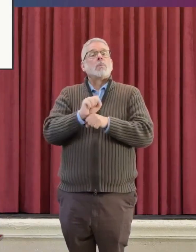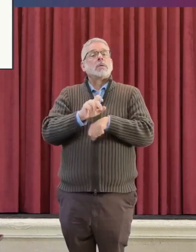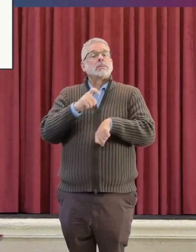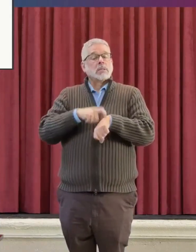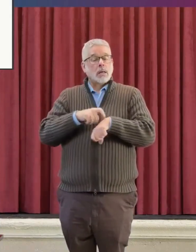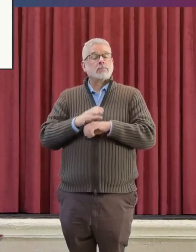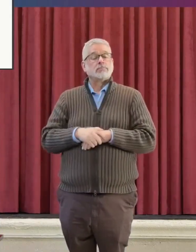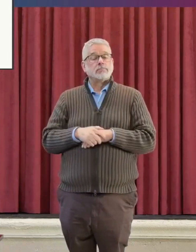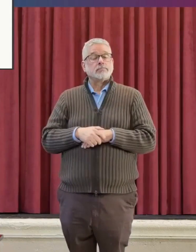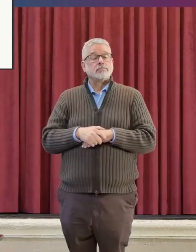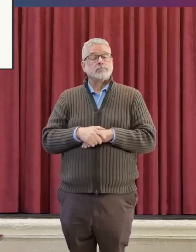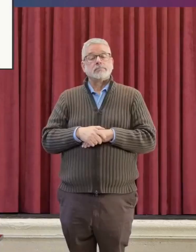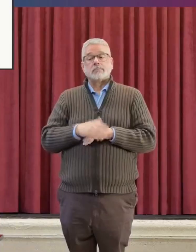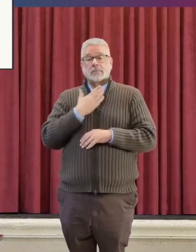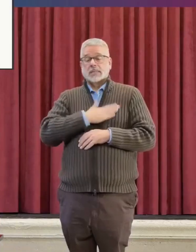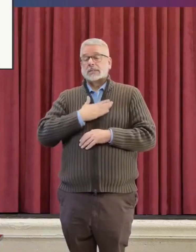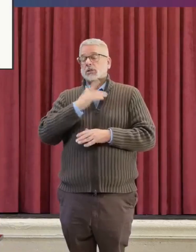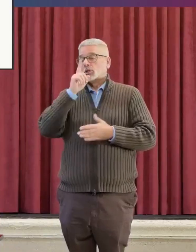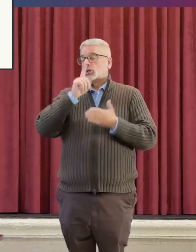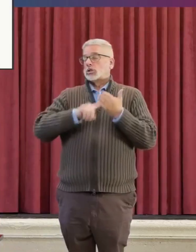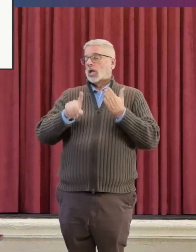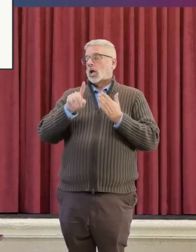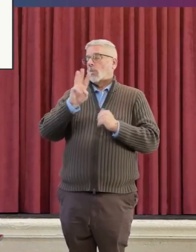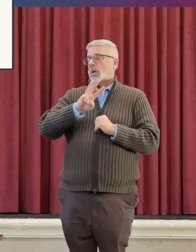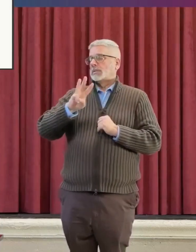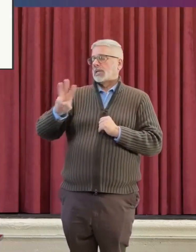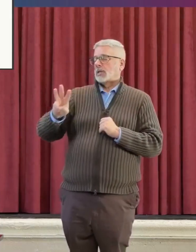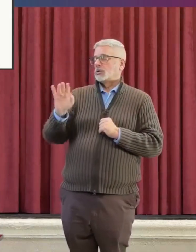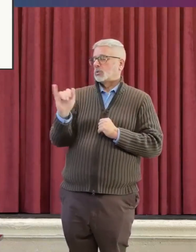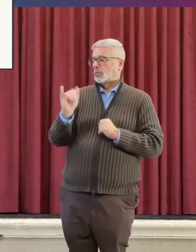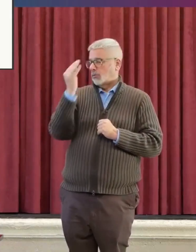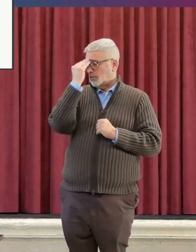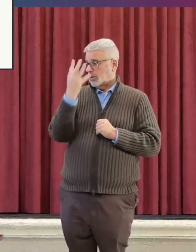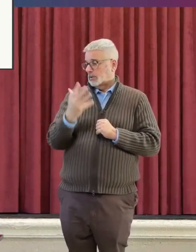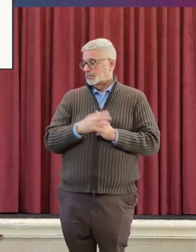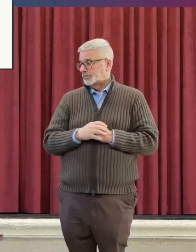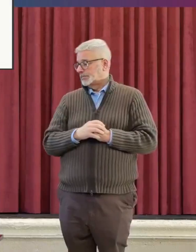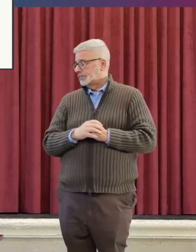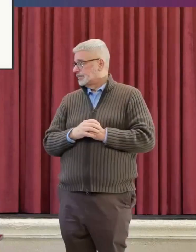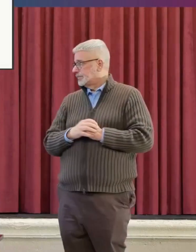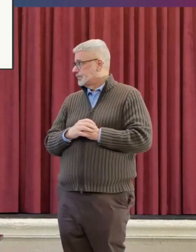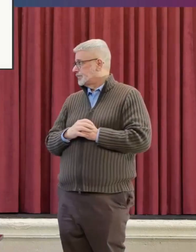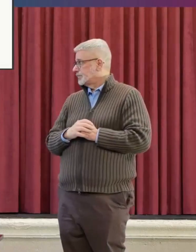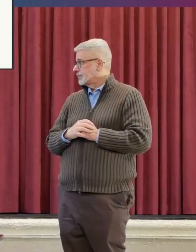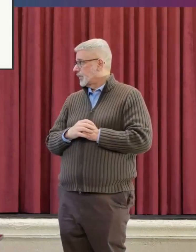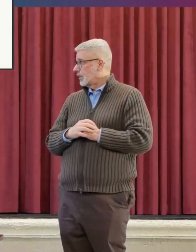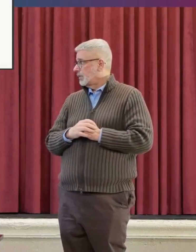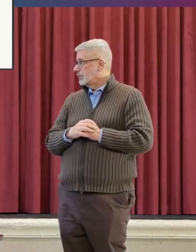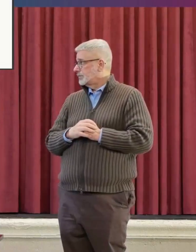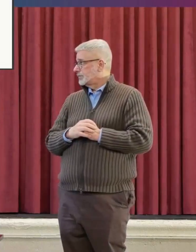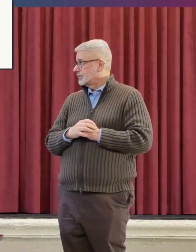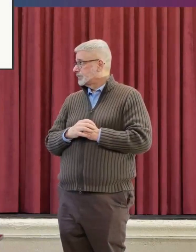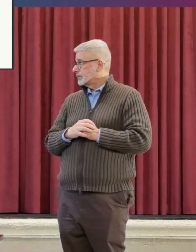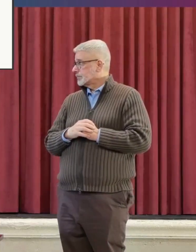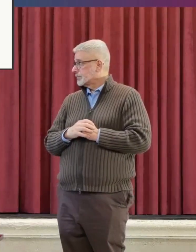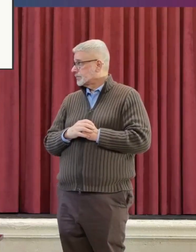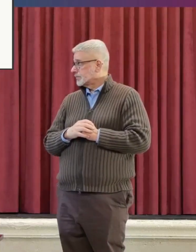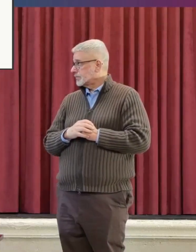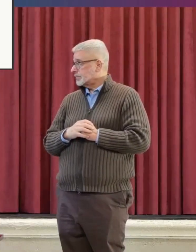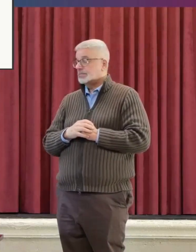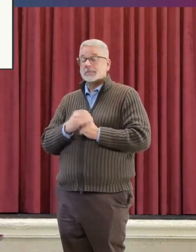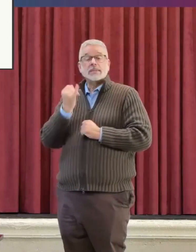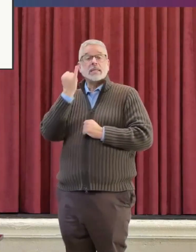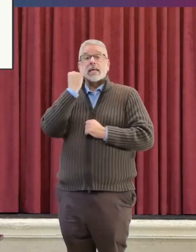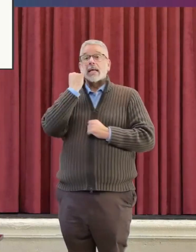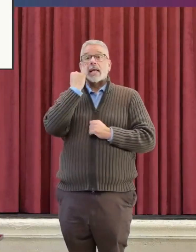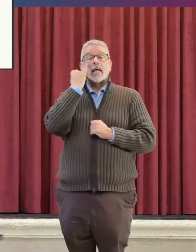So please check our website. Okay. So I just wanted to show you this. So if